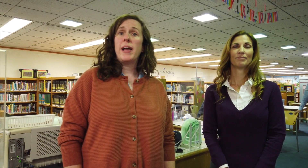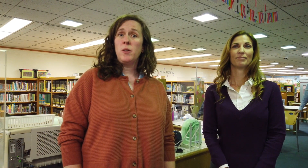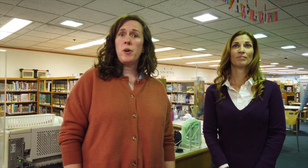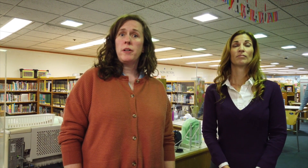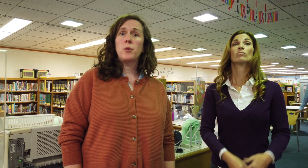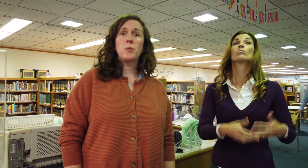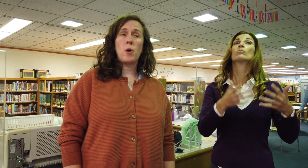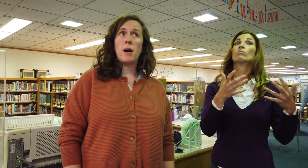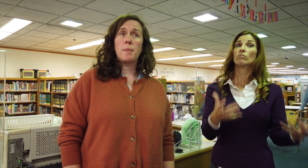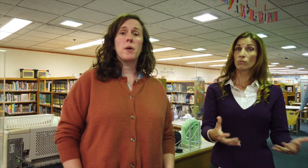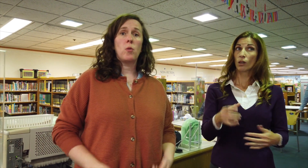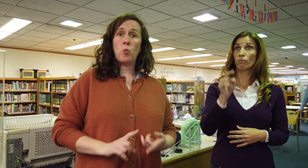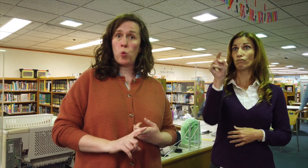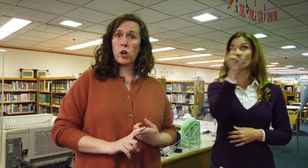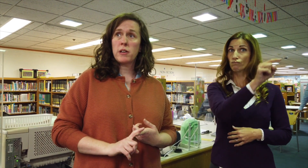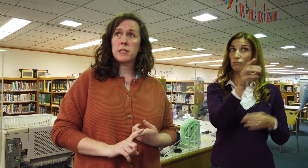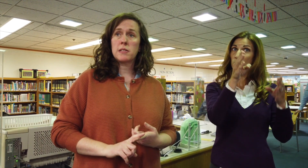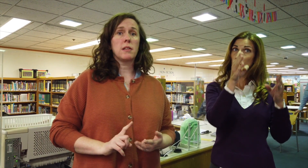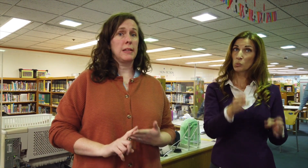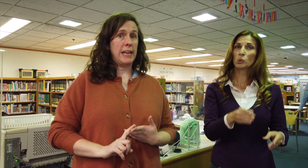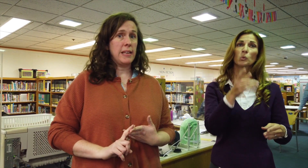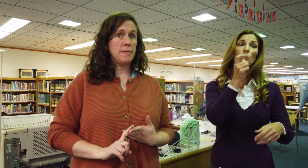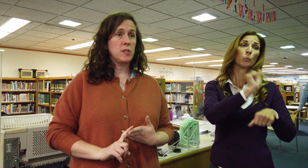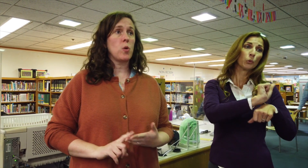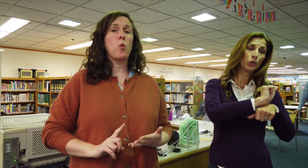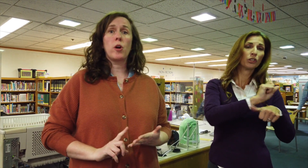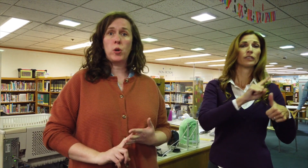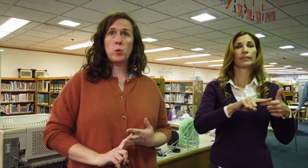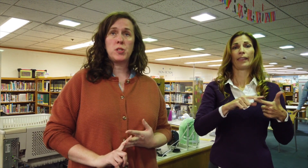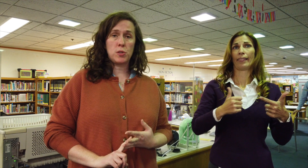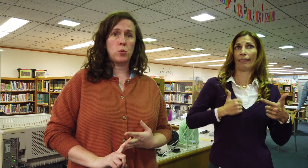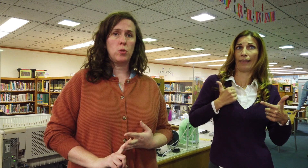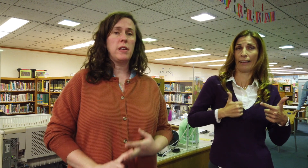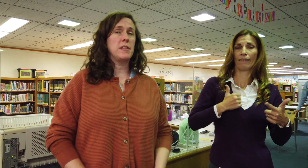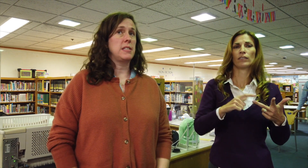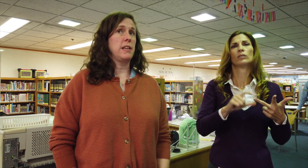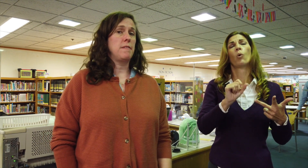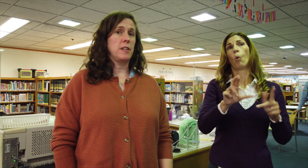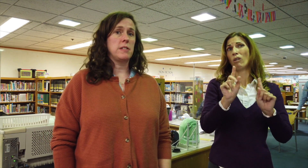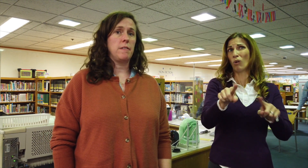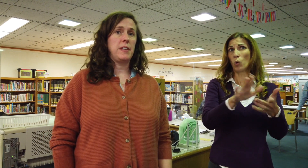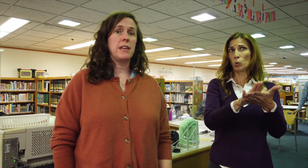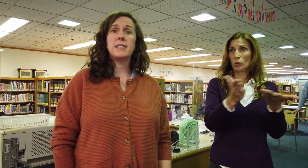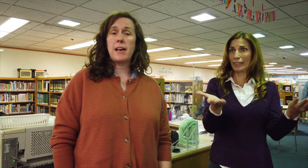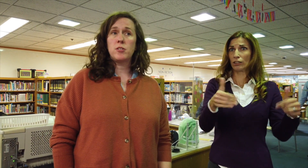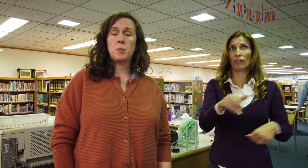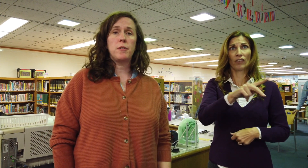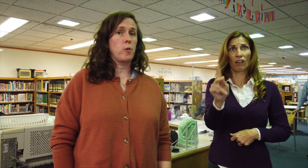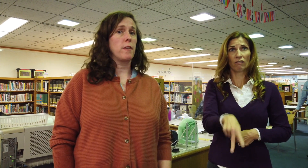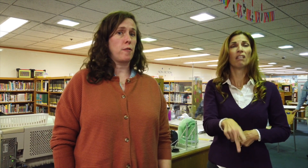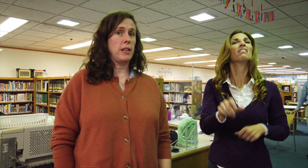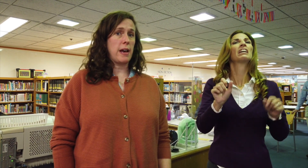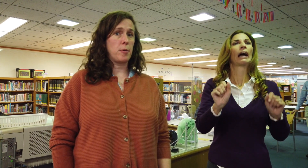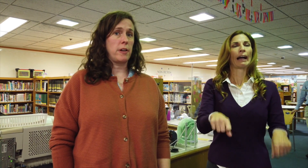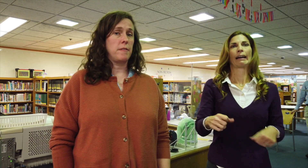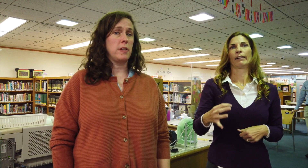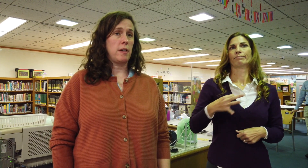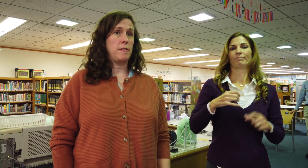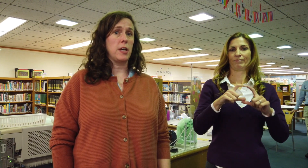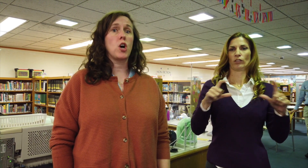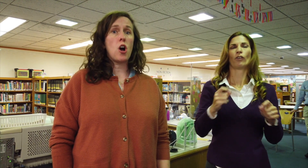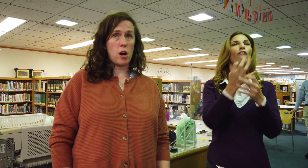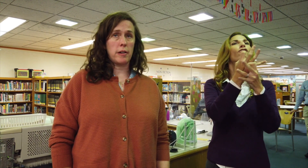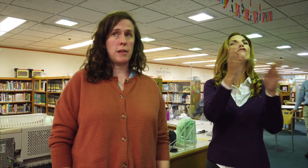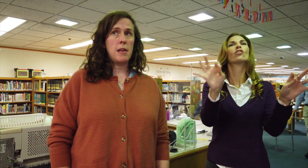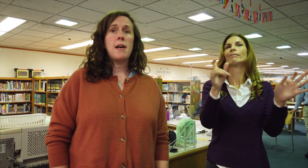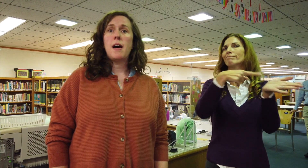So anyone who works, lives, or goes to school in the city of Philadelphia is eligible for a free Library of